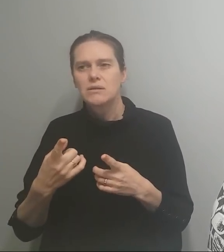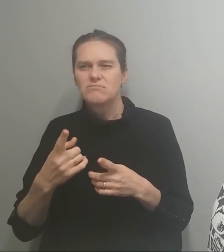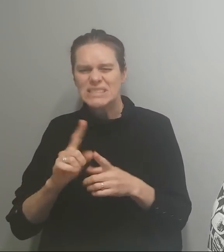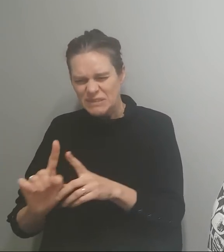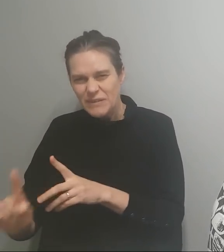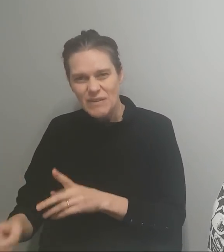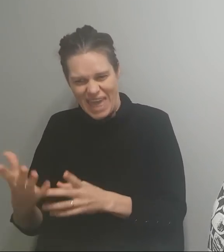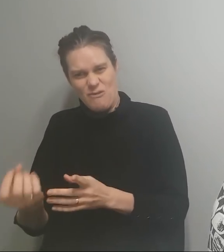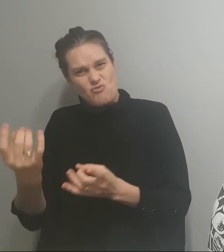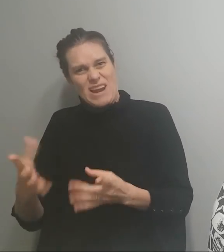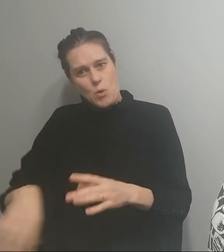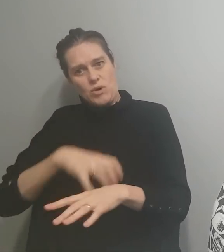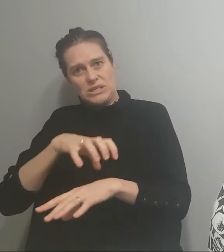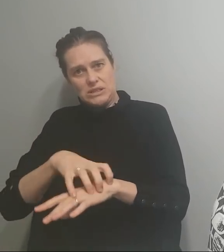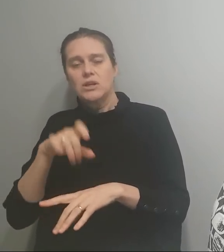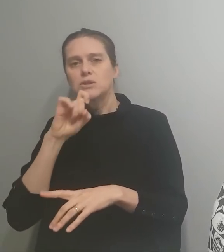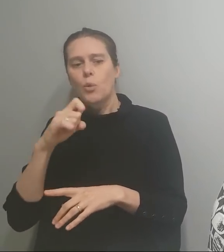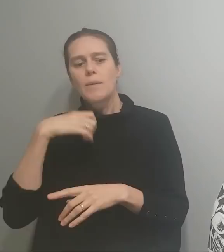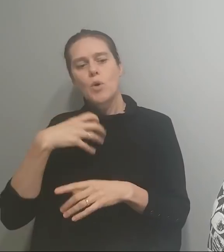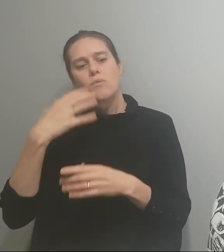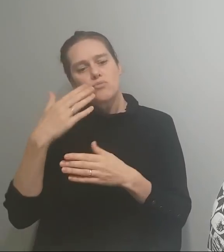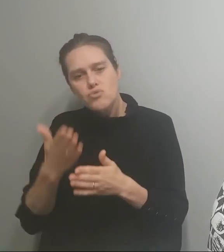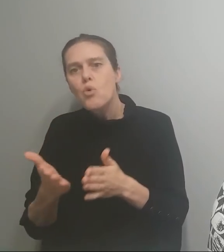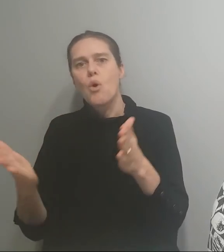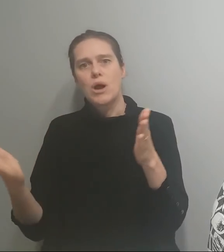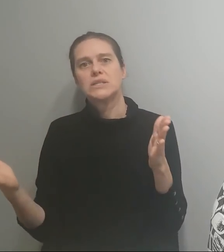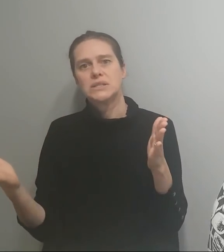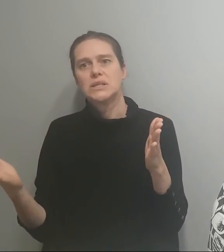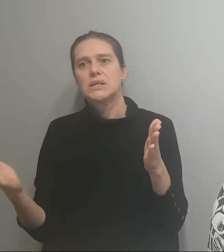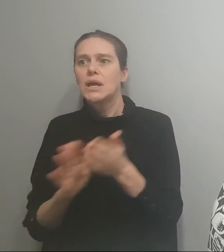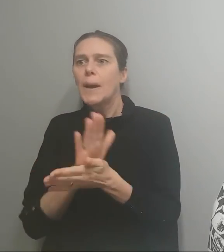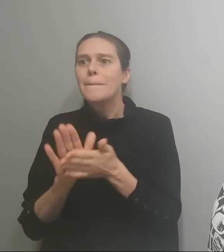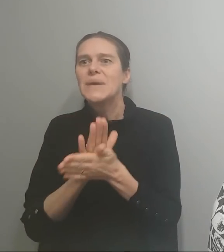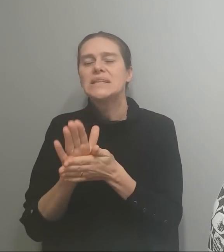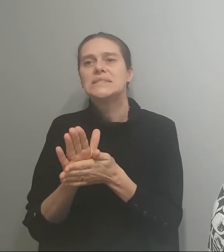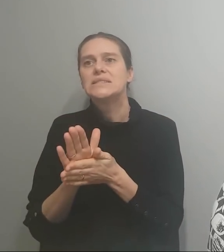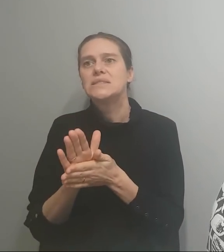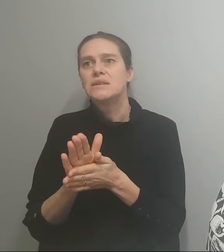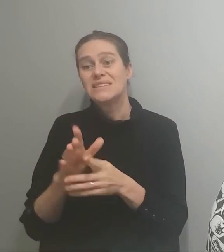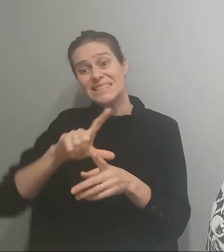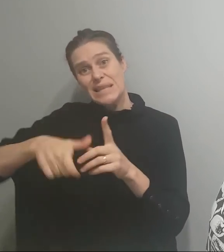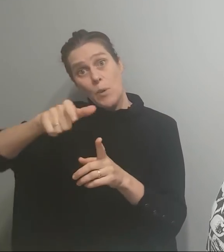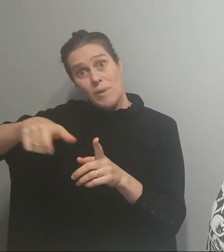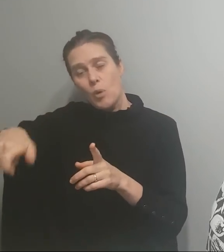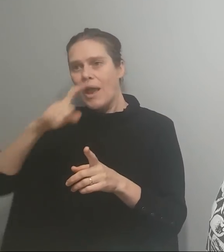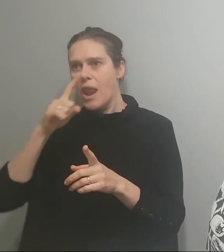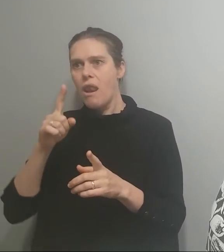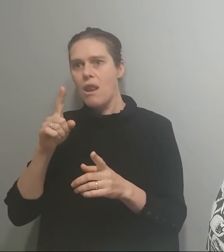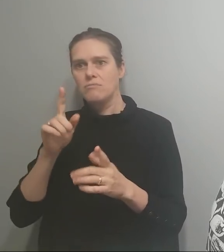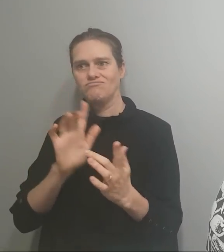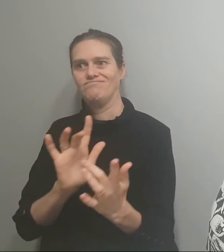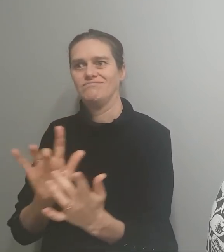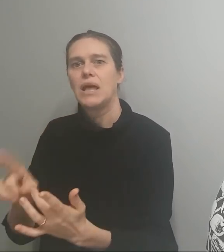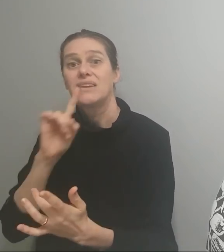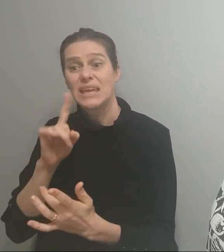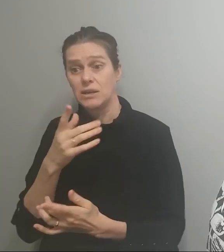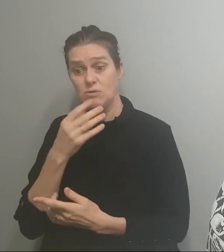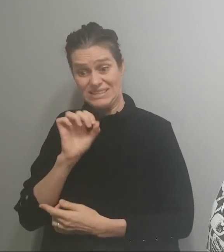people and whānau to contract directly with them or to purchase specific things using their personal